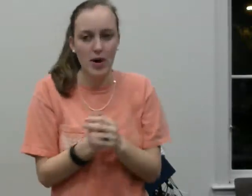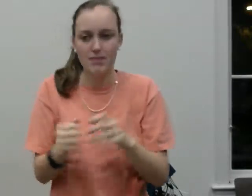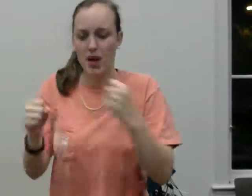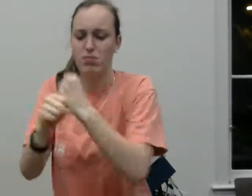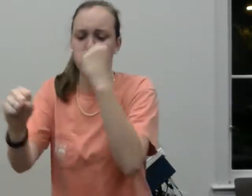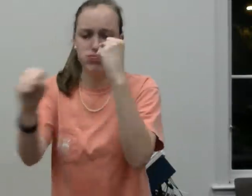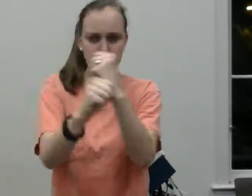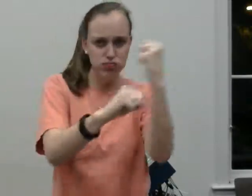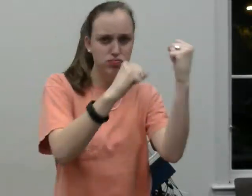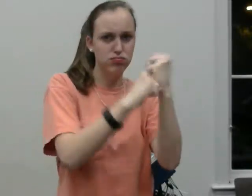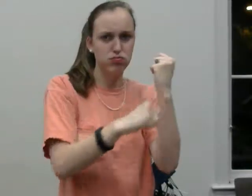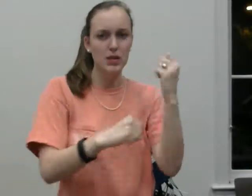them.